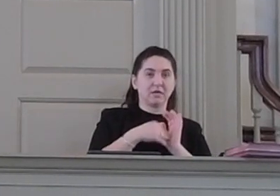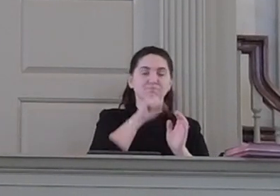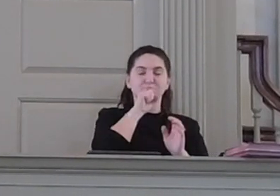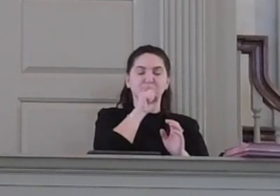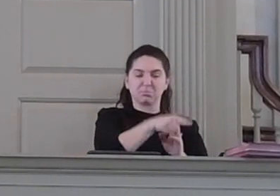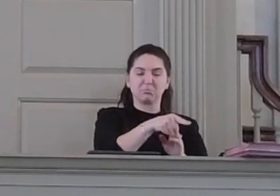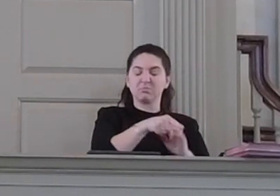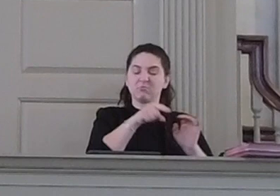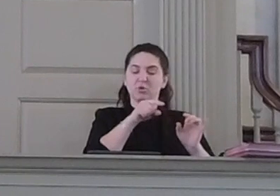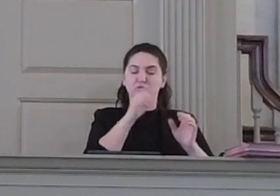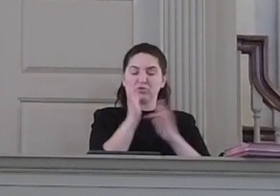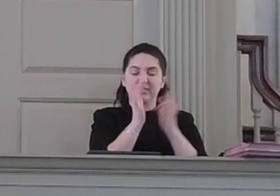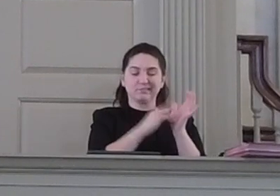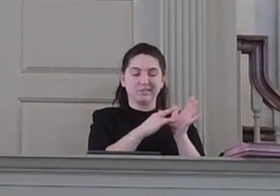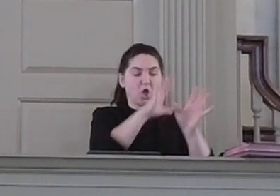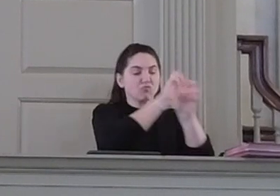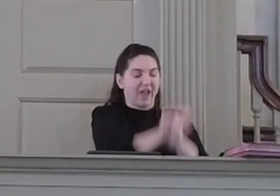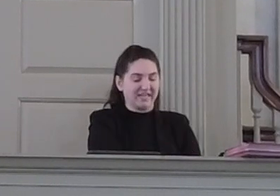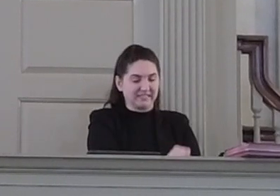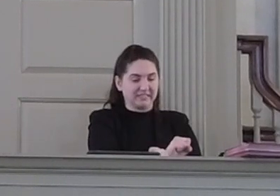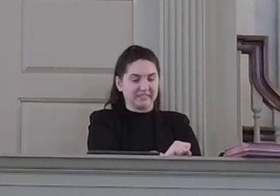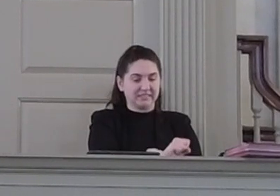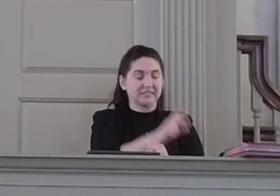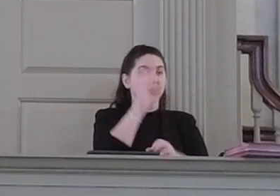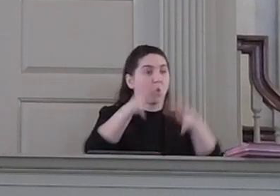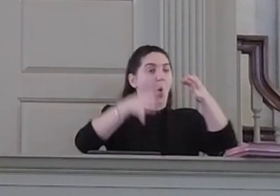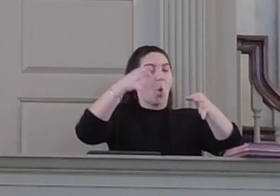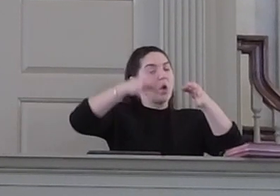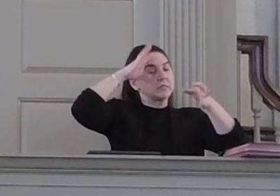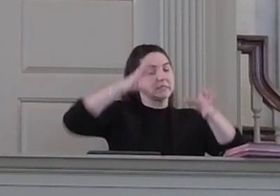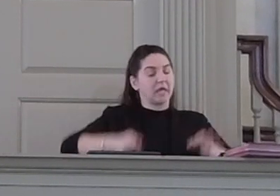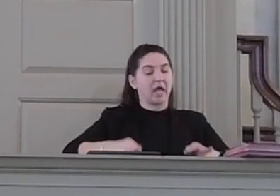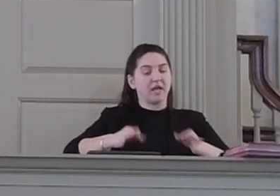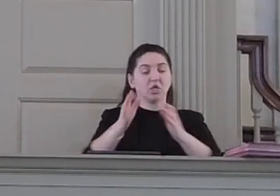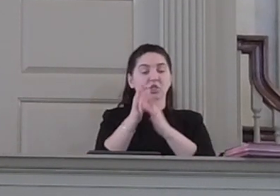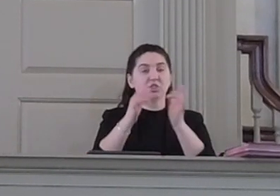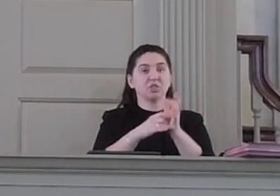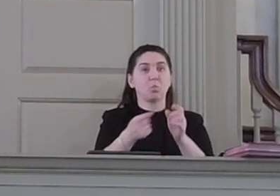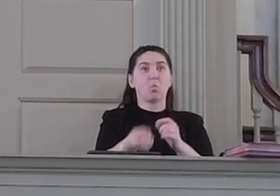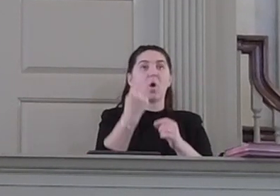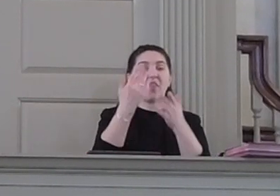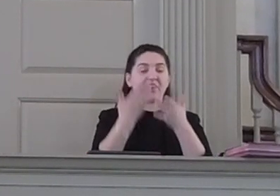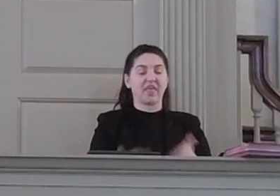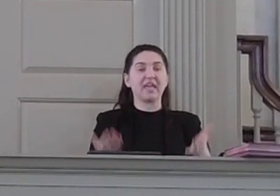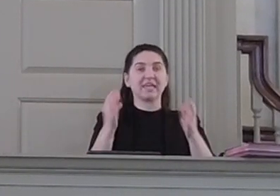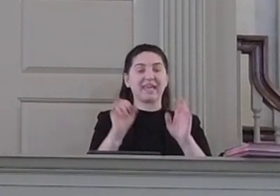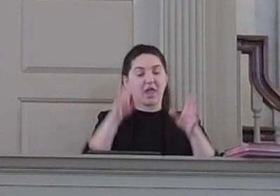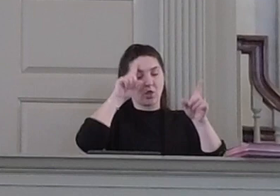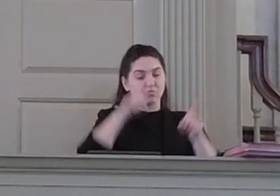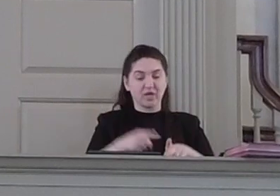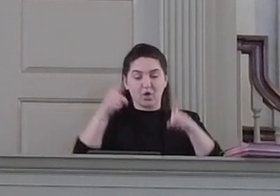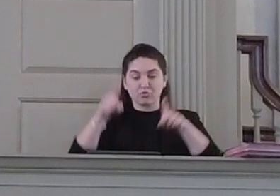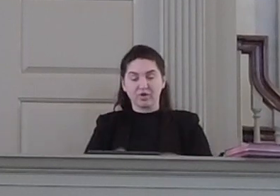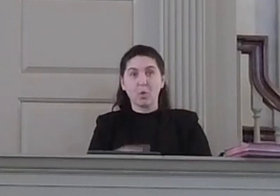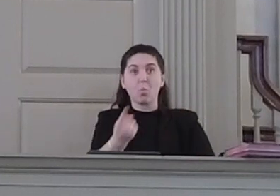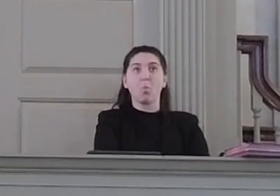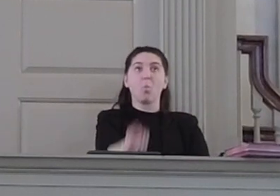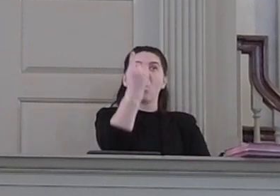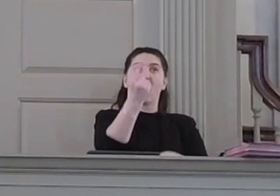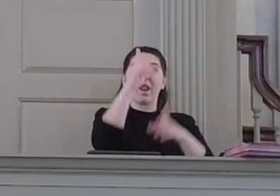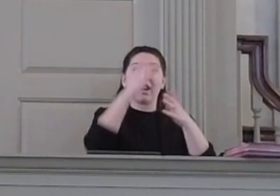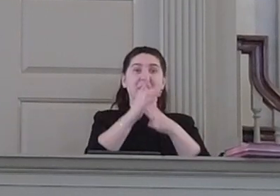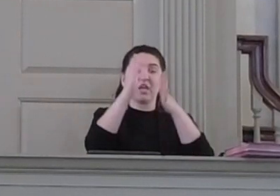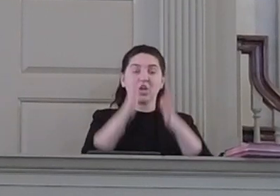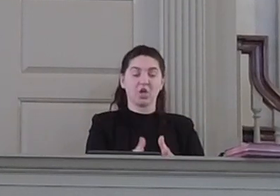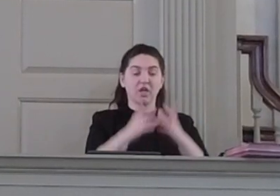him. Jesus was the one thing they could all agree on. Not one of our leaders had the nerve to stand up and say out loud